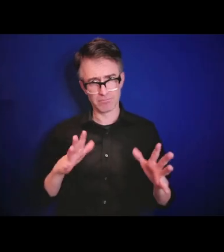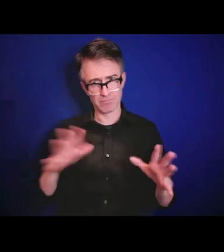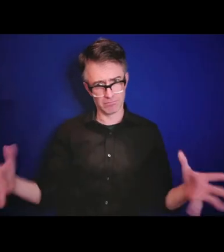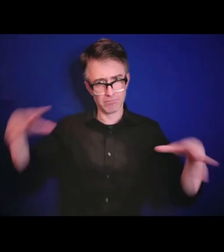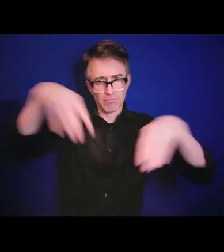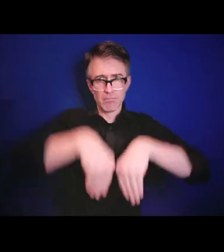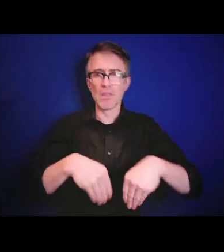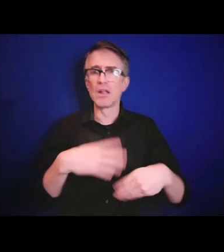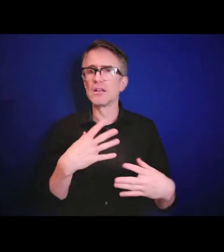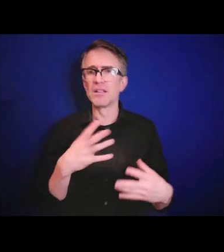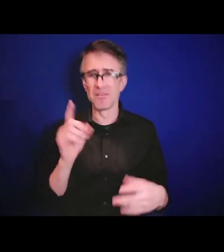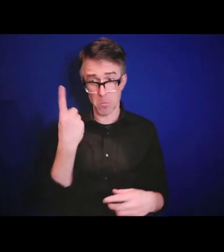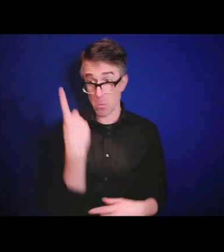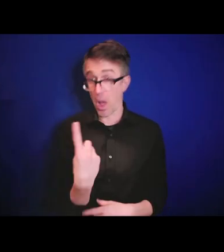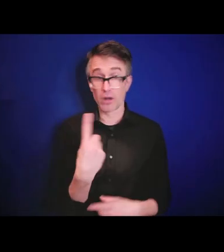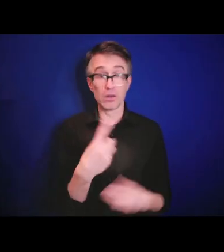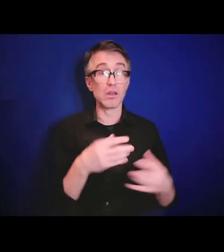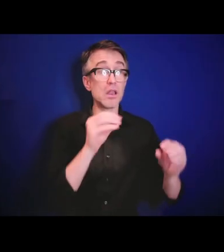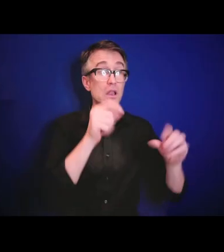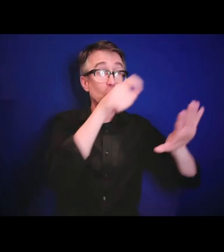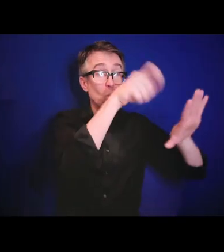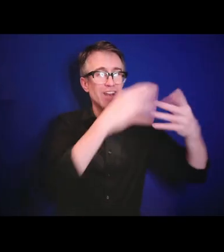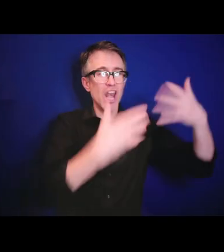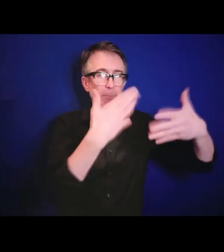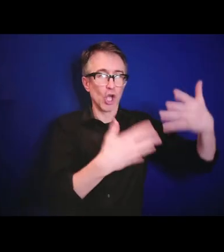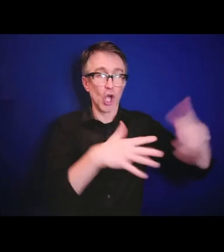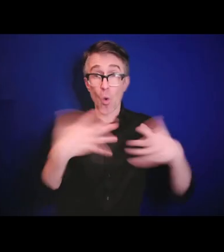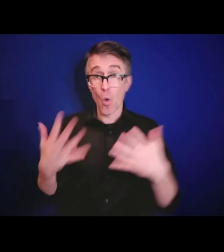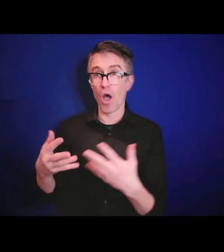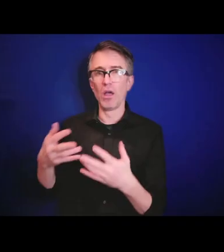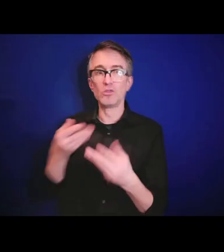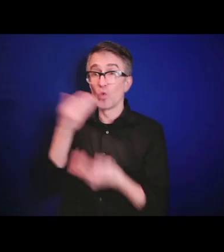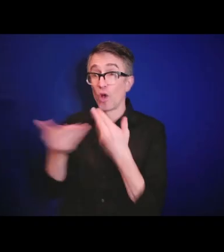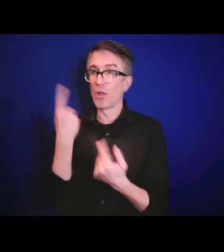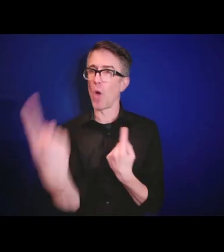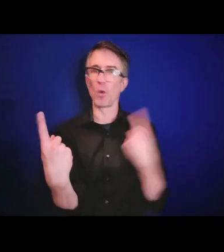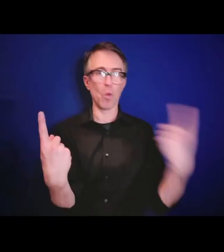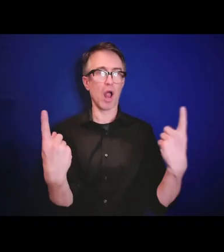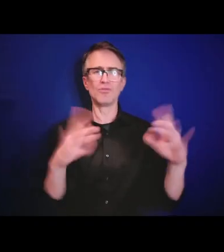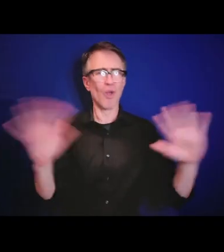and so forth. And I will stop here. Thank you. Thank you, Elizabeth.